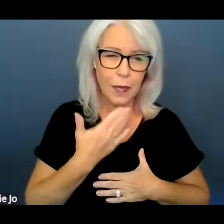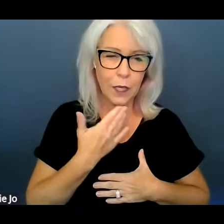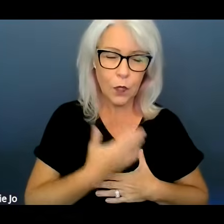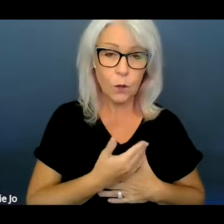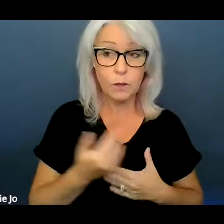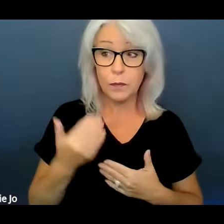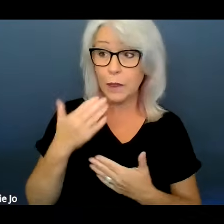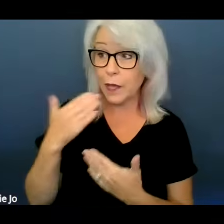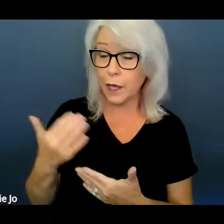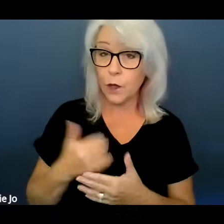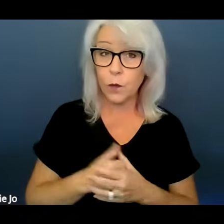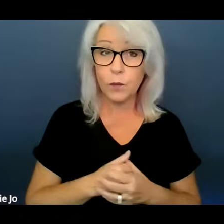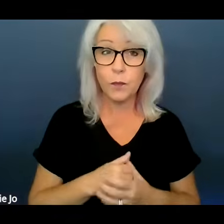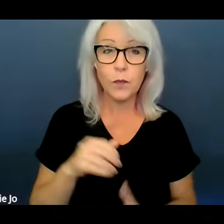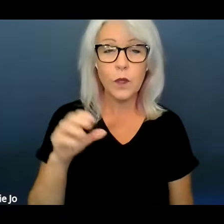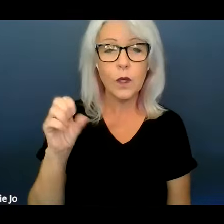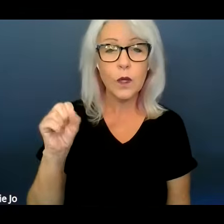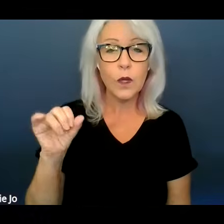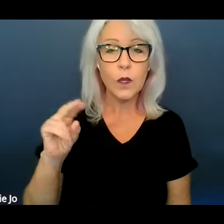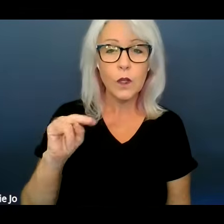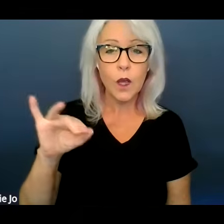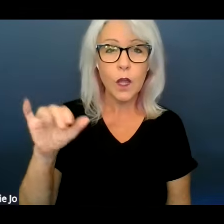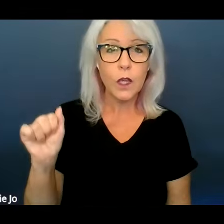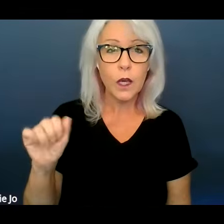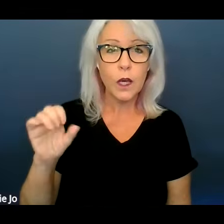Sonia Shoup.